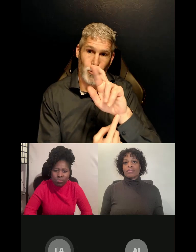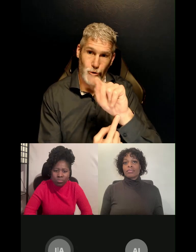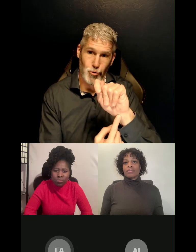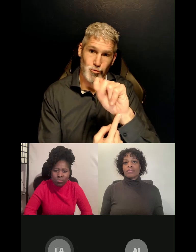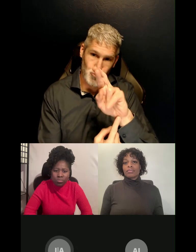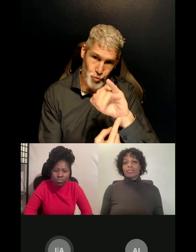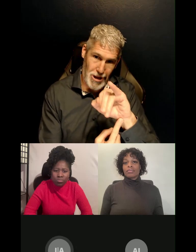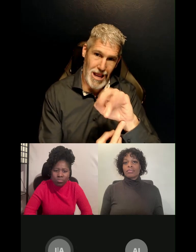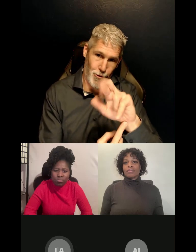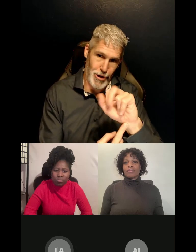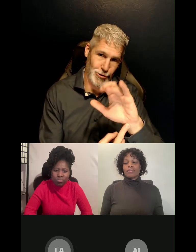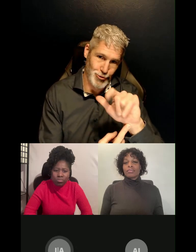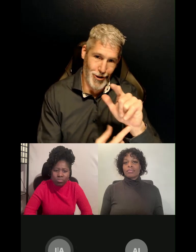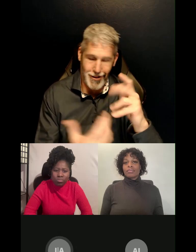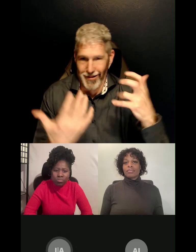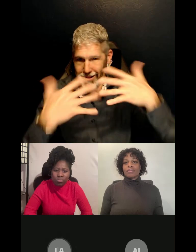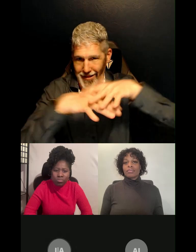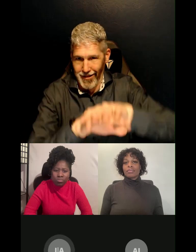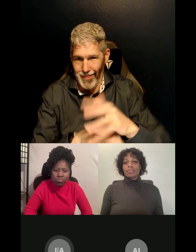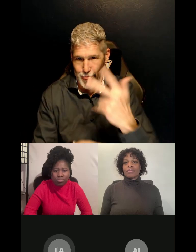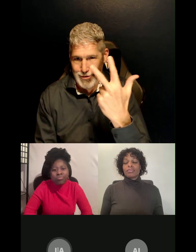Mexican, Black, actually,